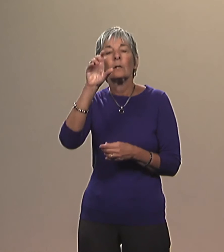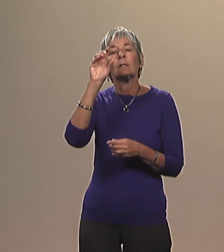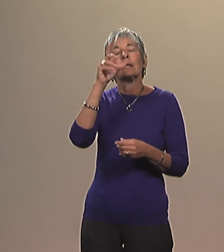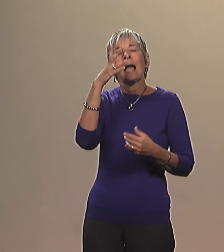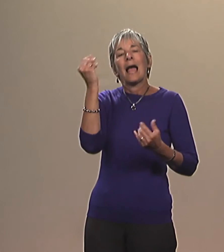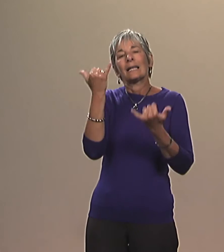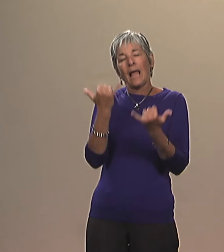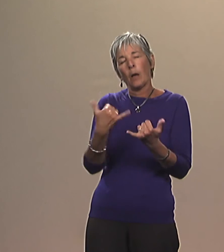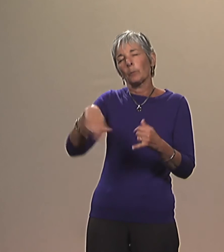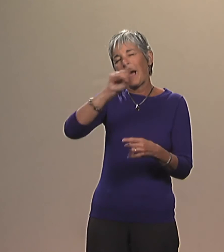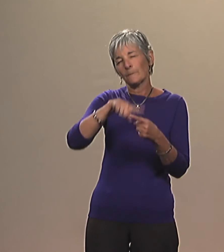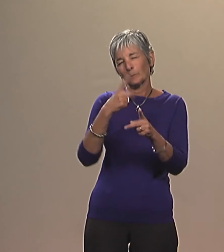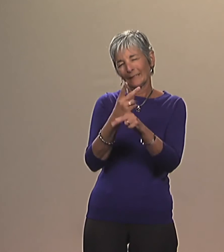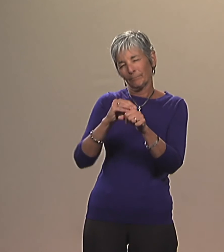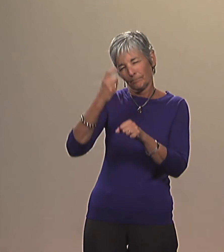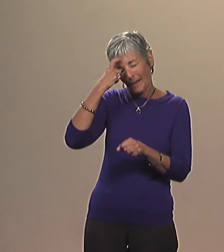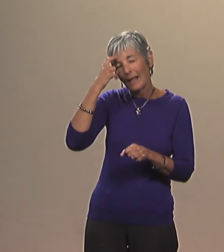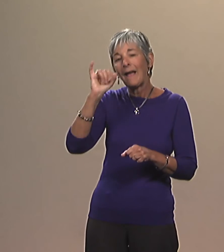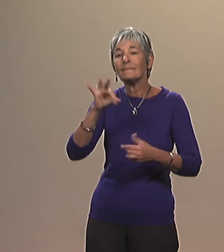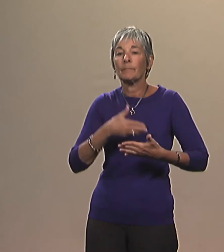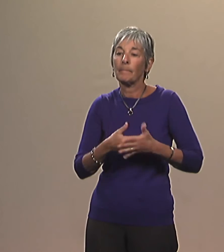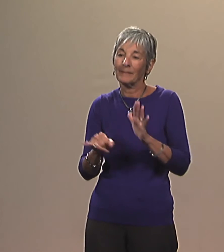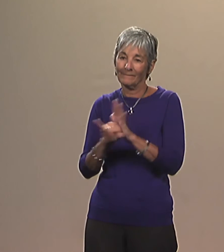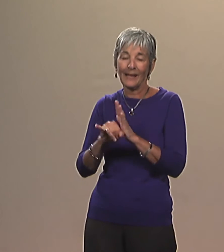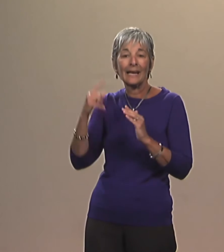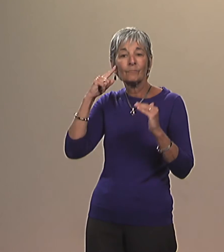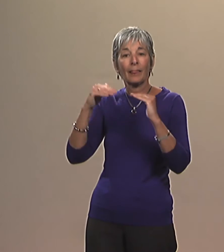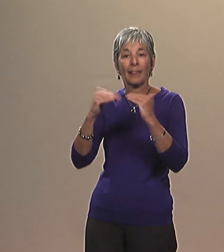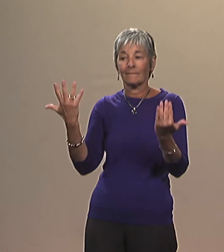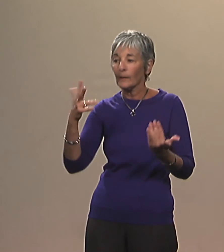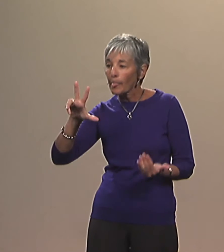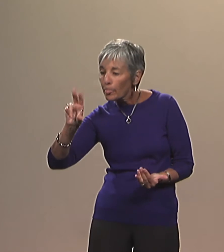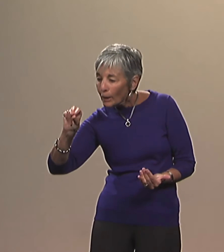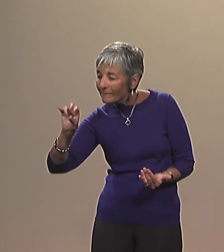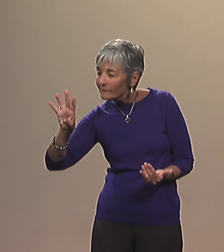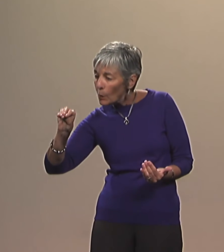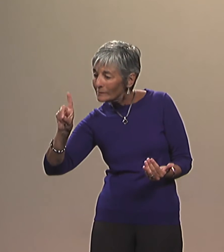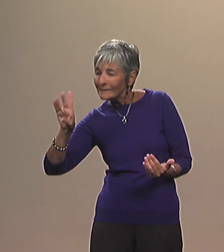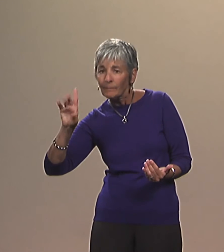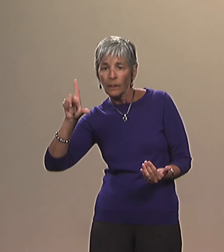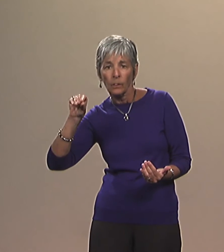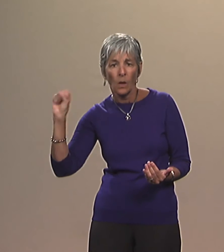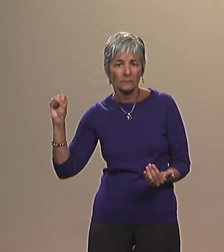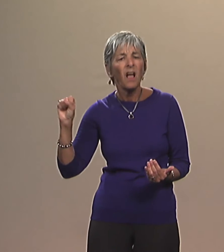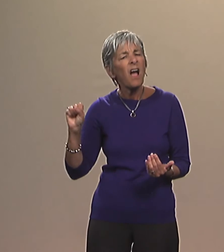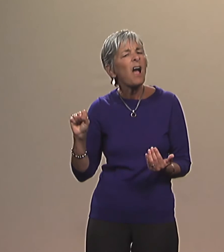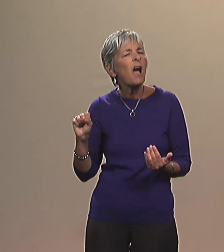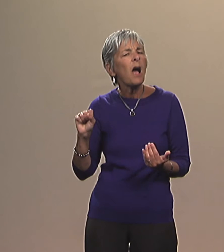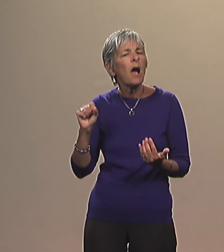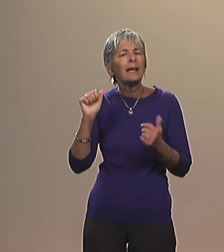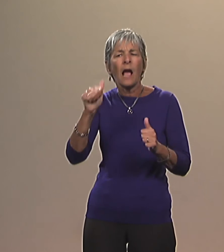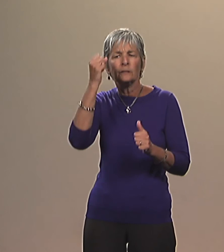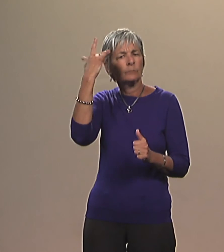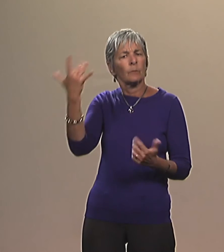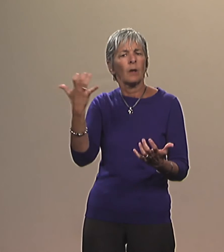we have to keep in mind that if the child is identified with a 30 or 40 or 50 dB hearing level, you can assume that the child will